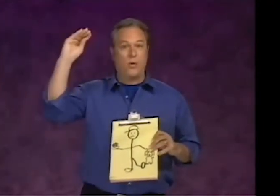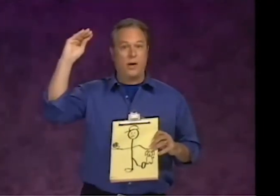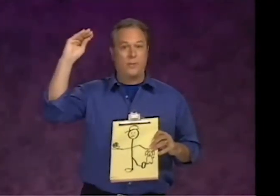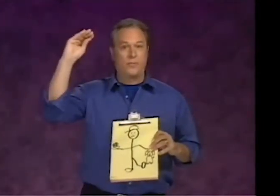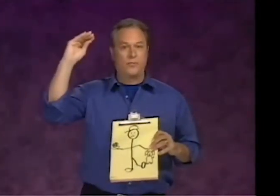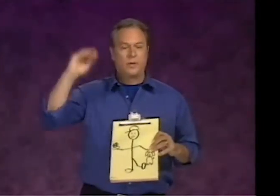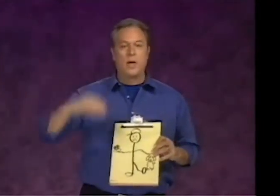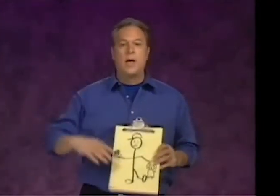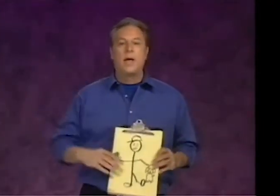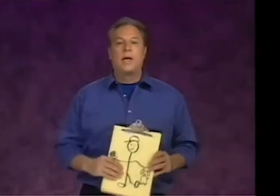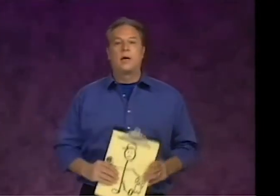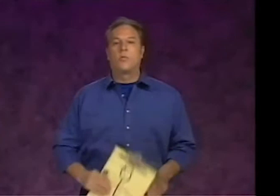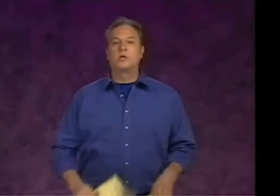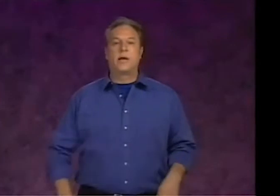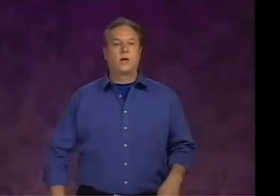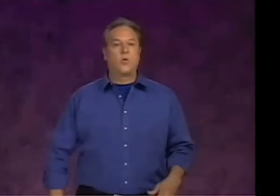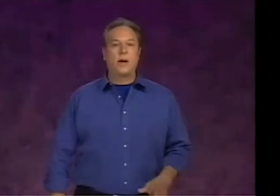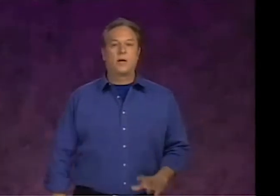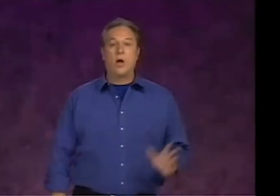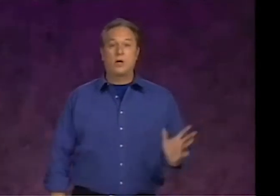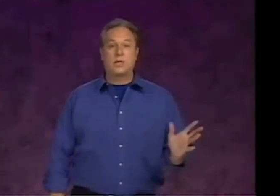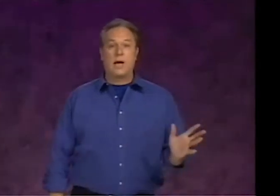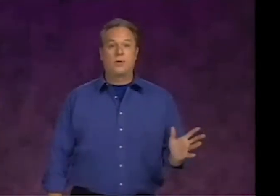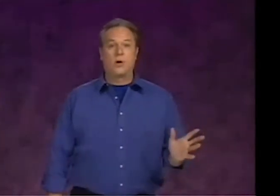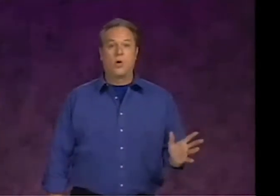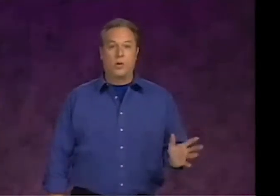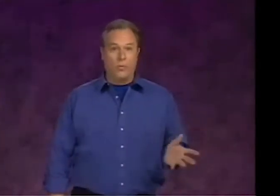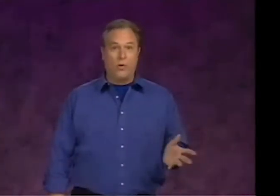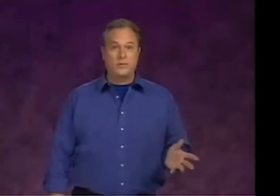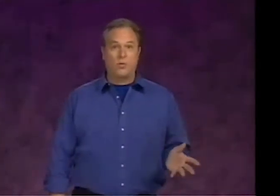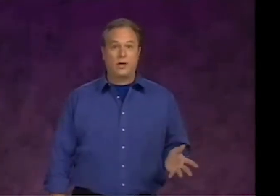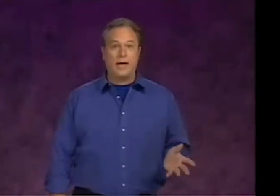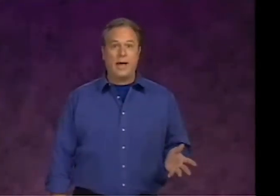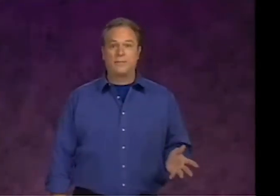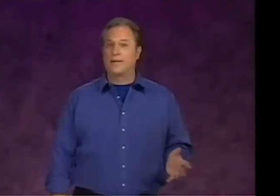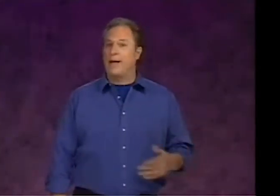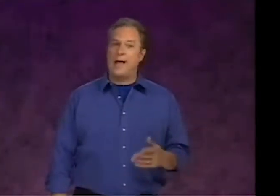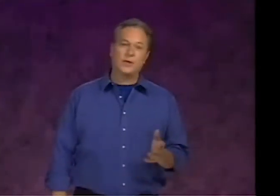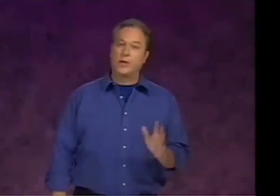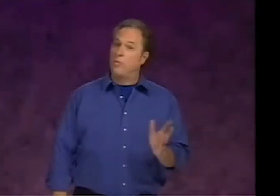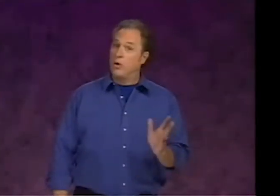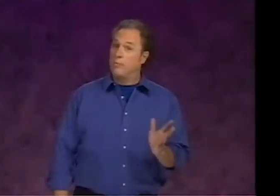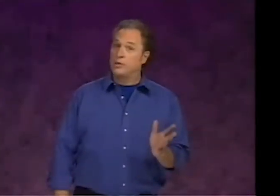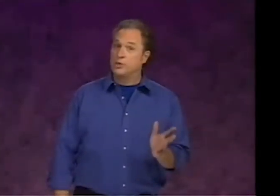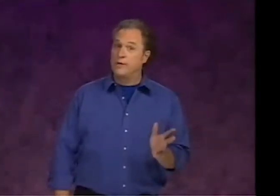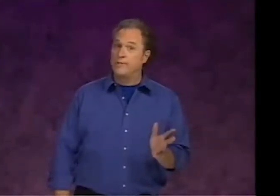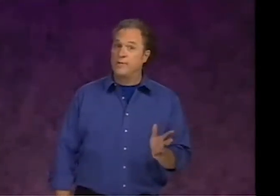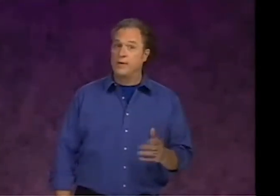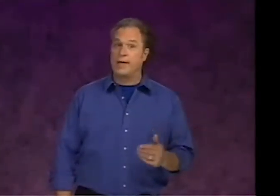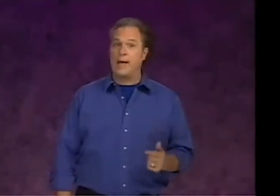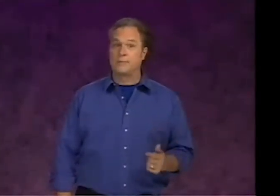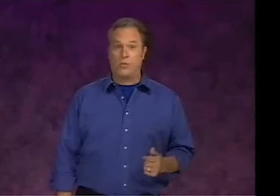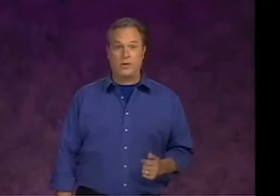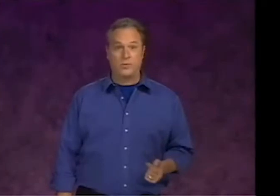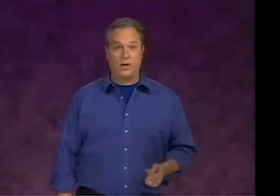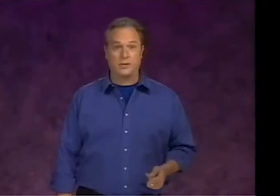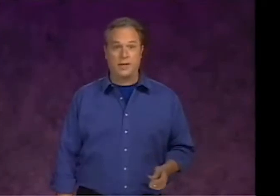boy. It originated quite a long time ago when boys wore caps that actually weren't much different than caps boys wear